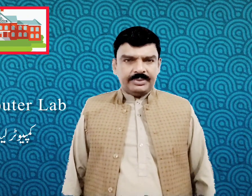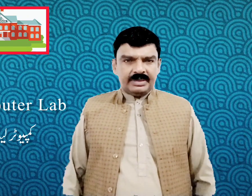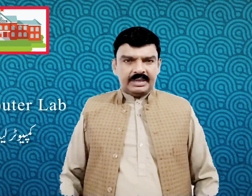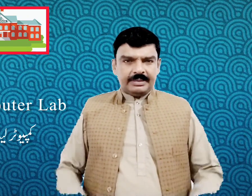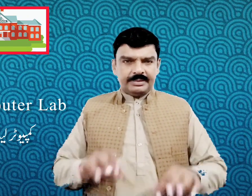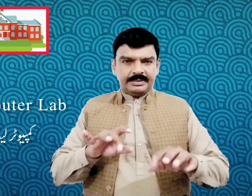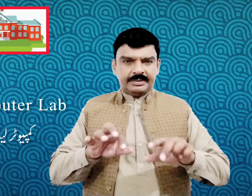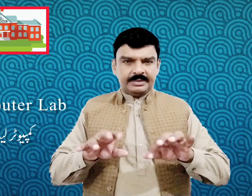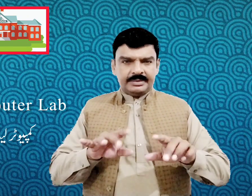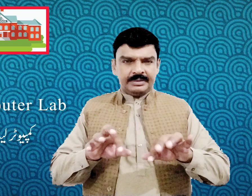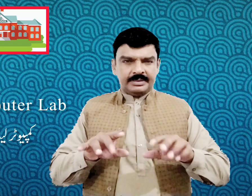computer lab,